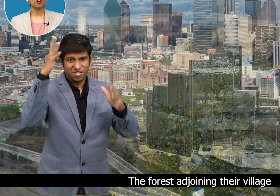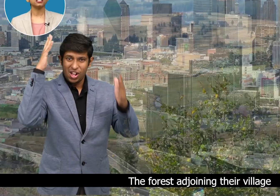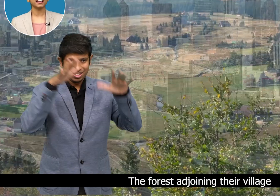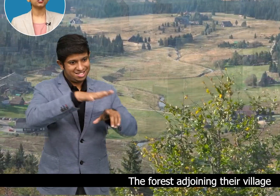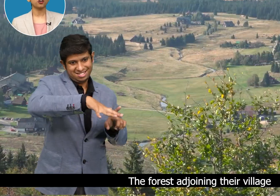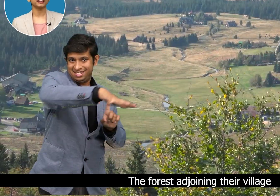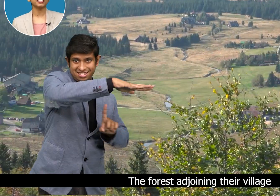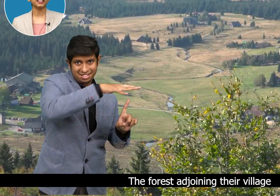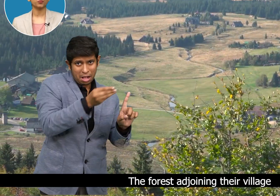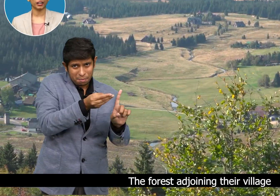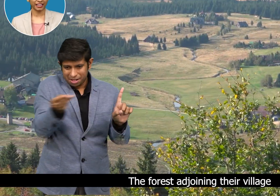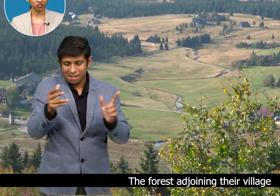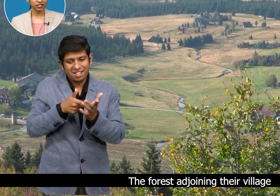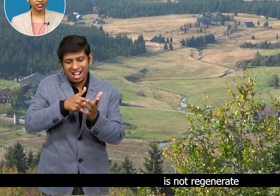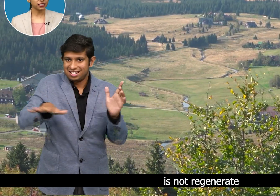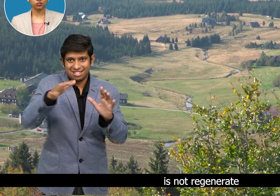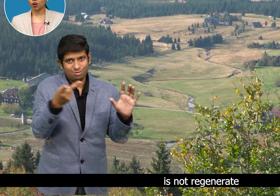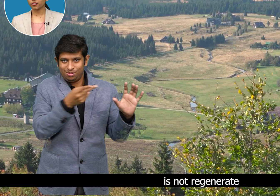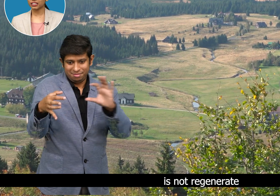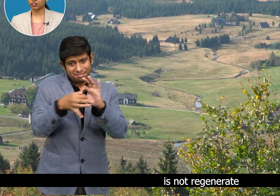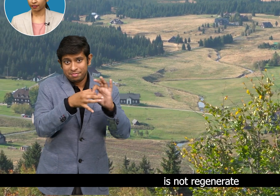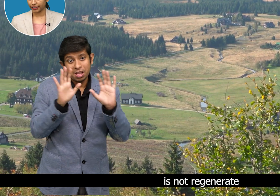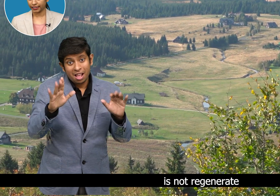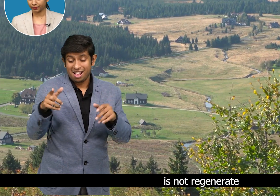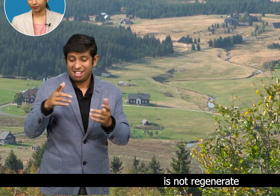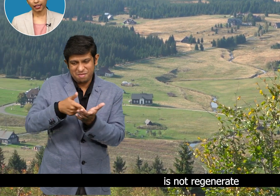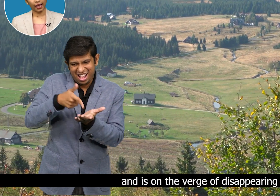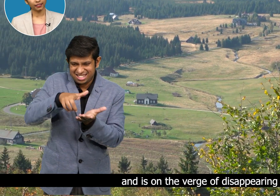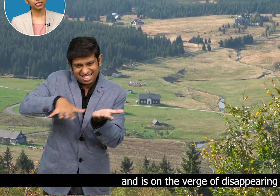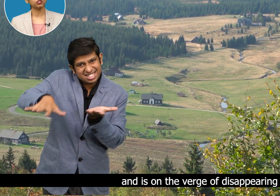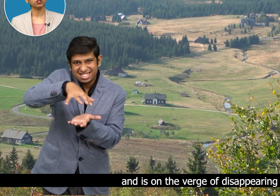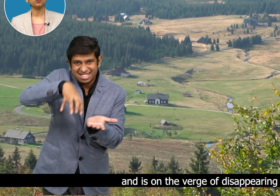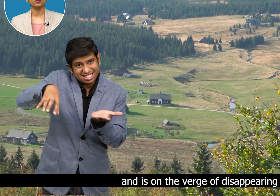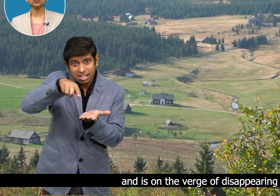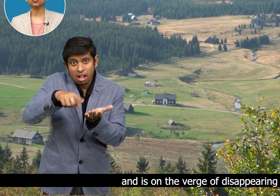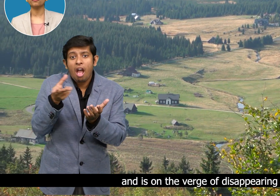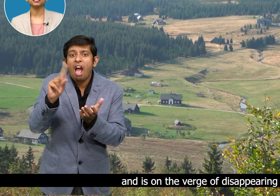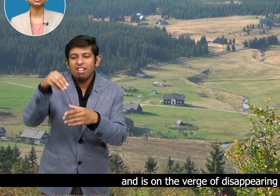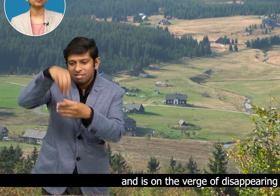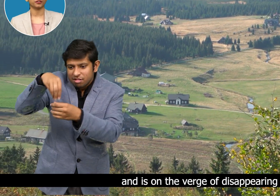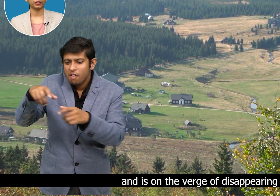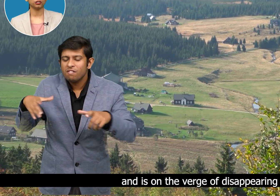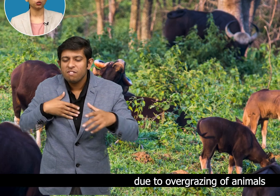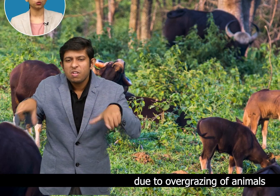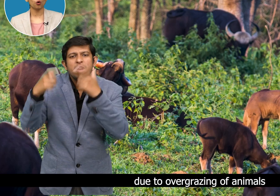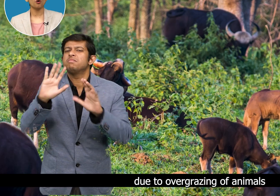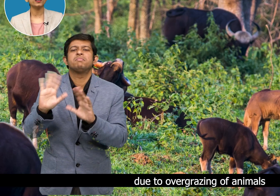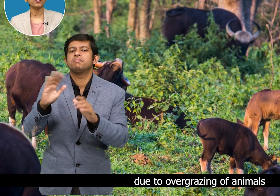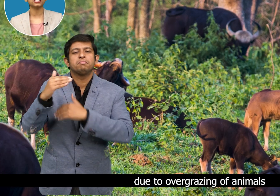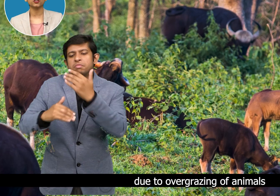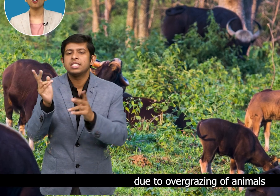The forest adjoining their village is not regenerating and is on the verge of disappearing due